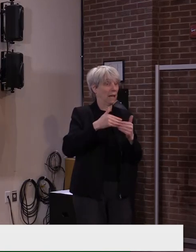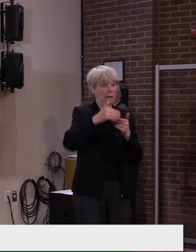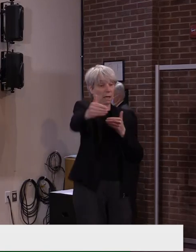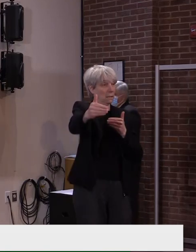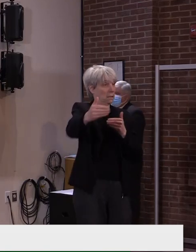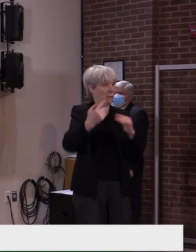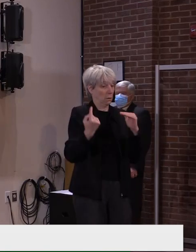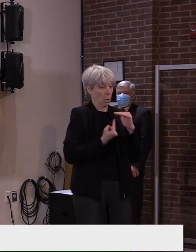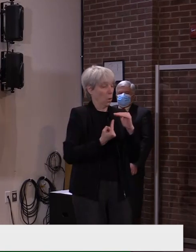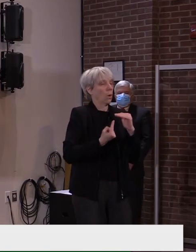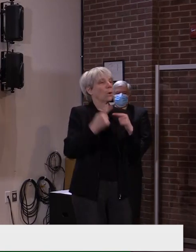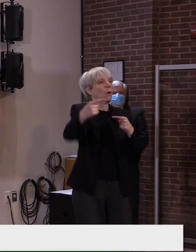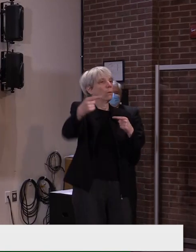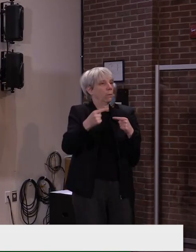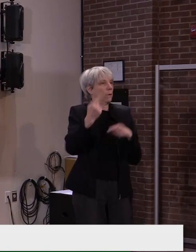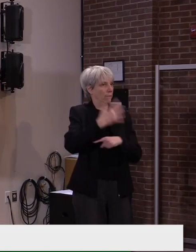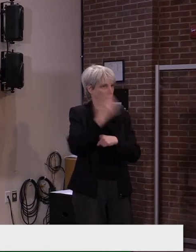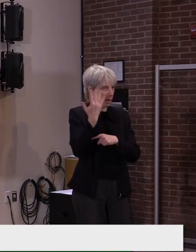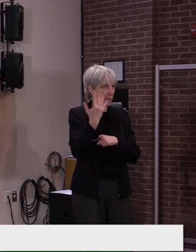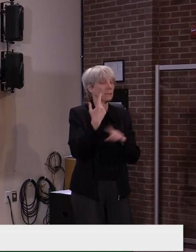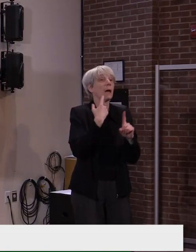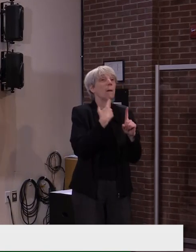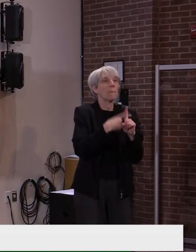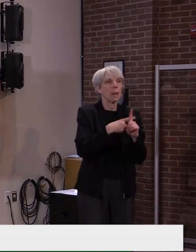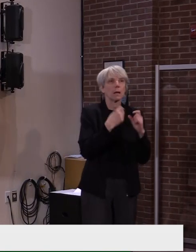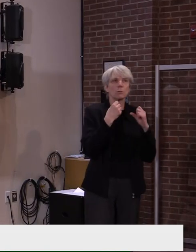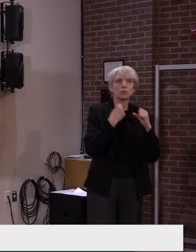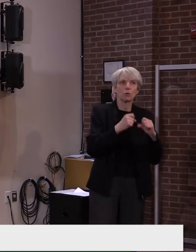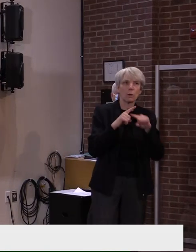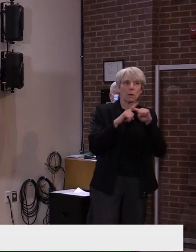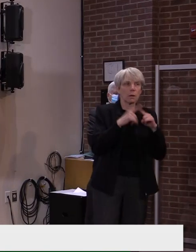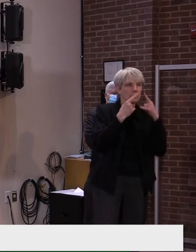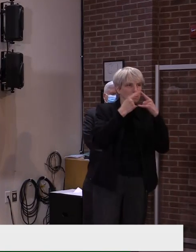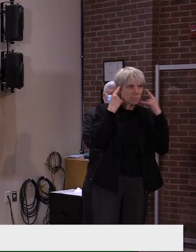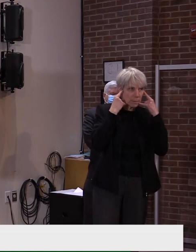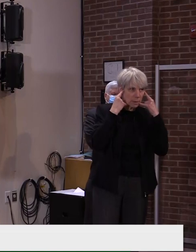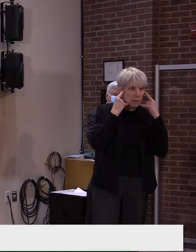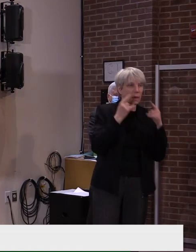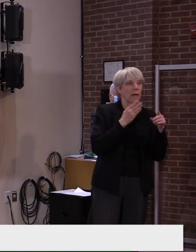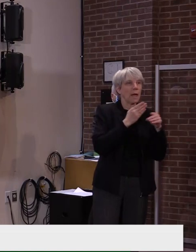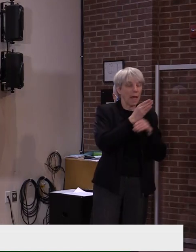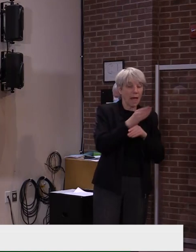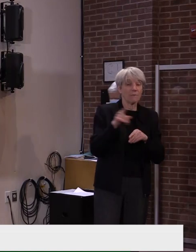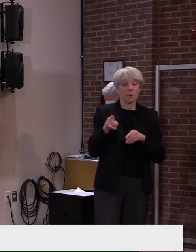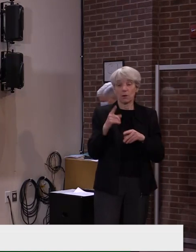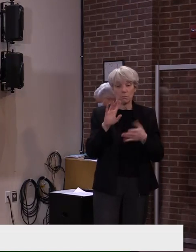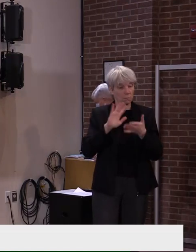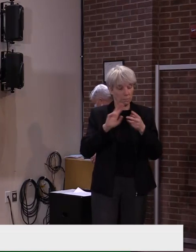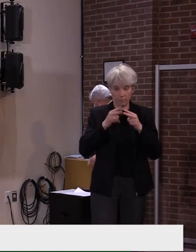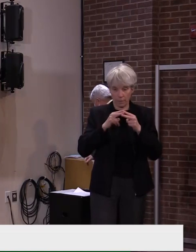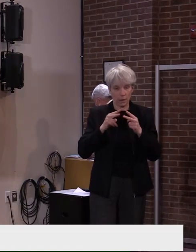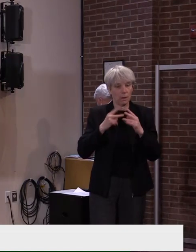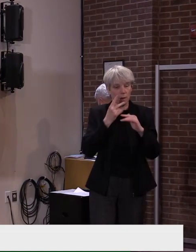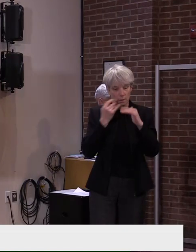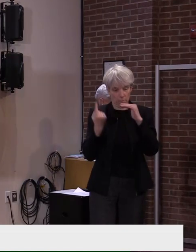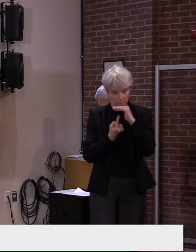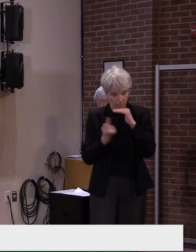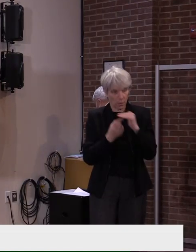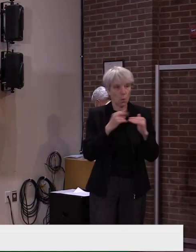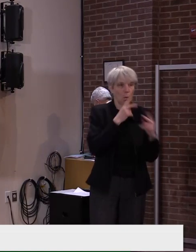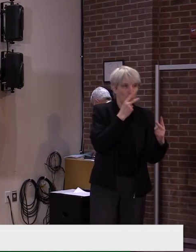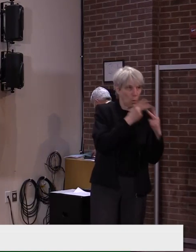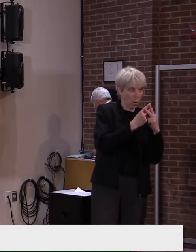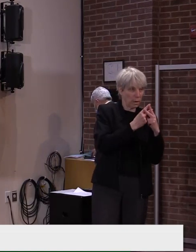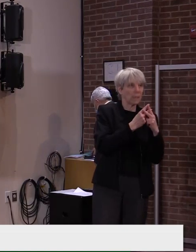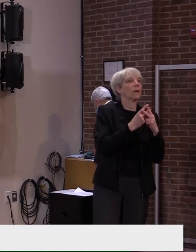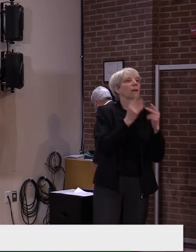but also a reliance on masking in the post-isolation, post-quarantine period, no reliance